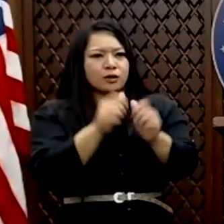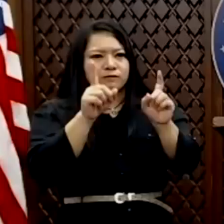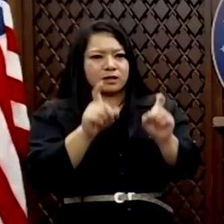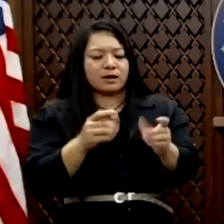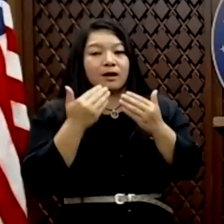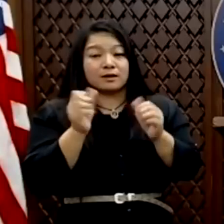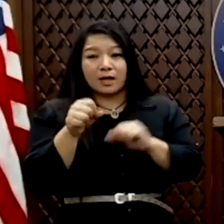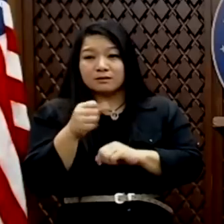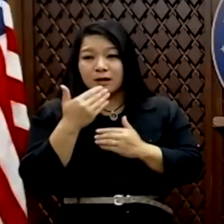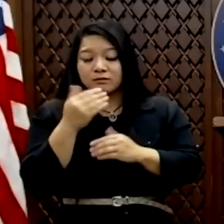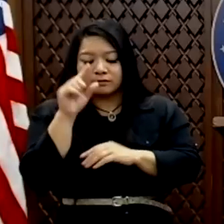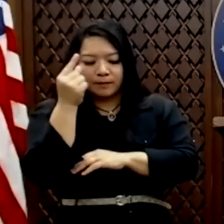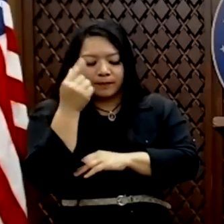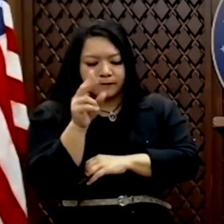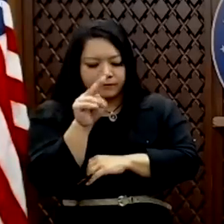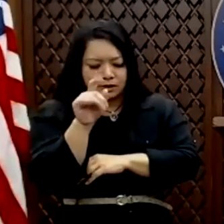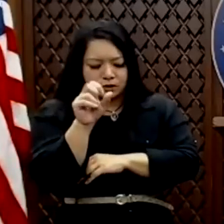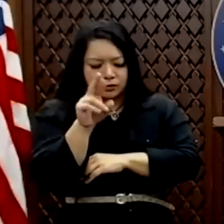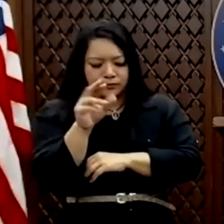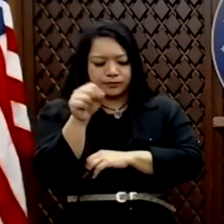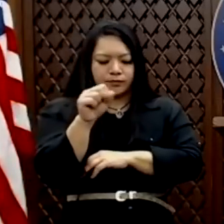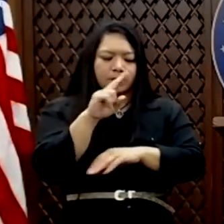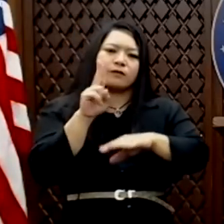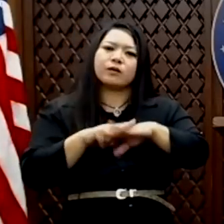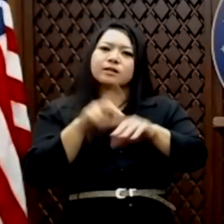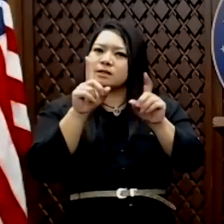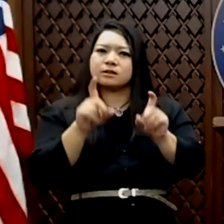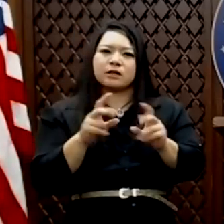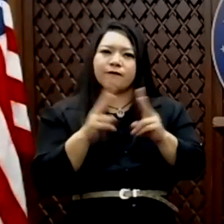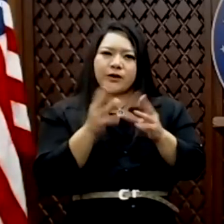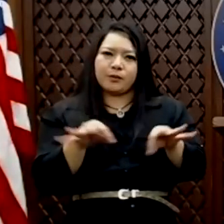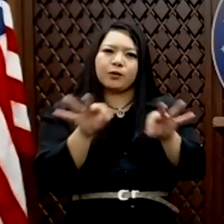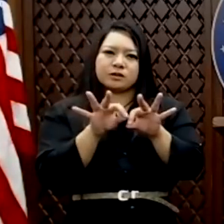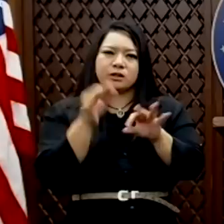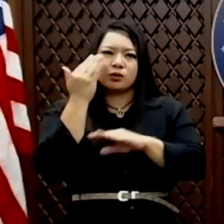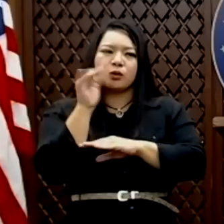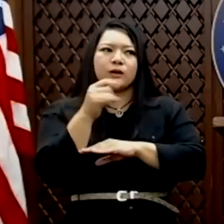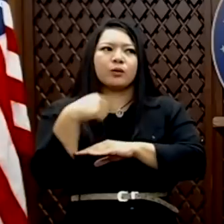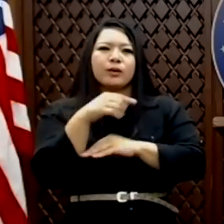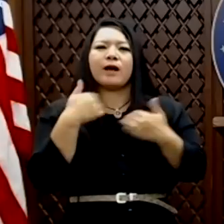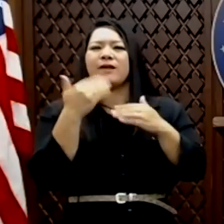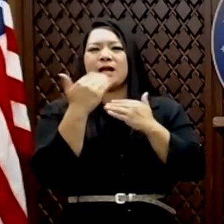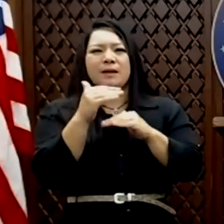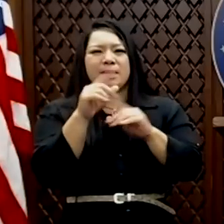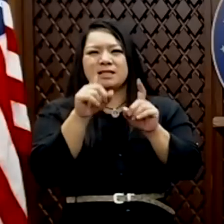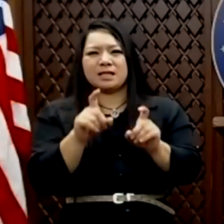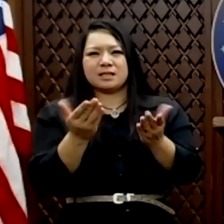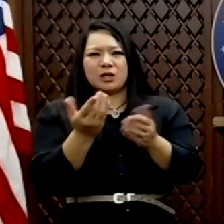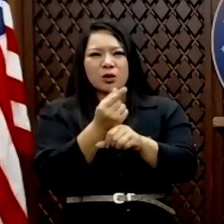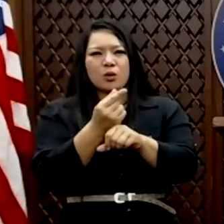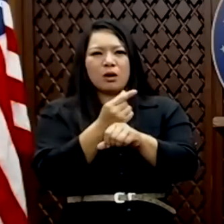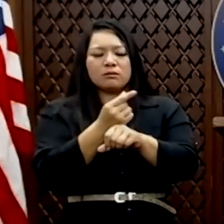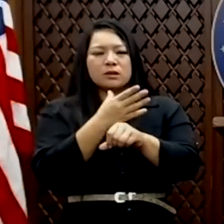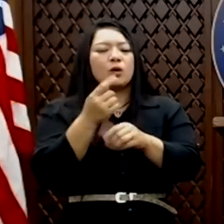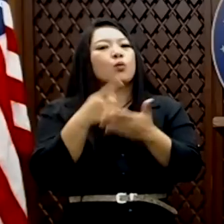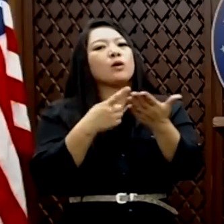thanks, Nestor. Yes, of course, testing is very important. And as you know, we have limited testing. And what we